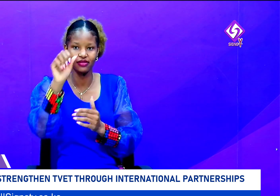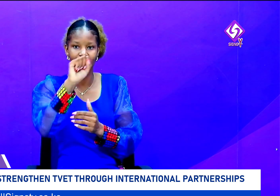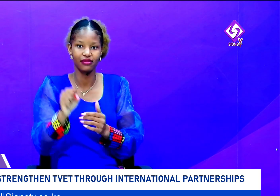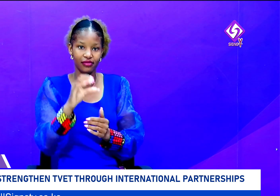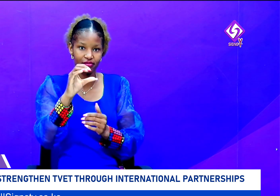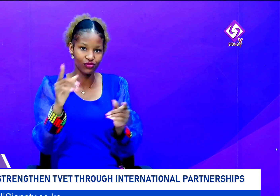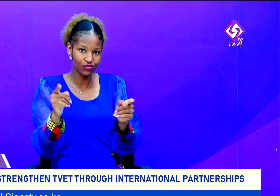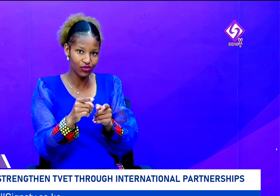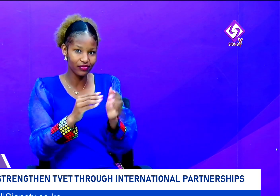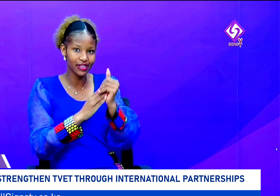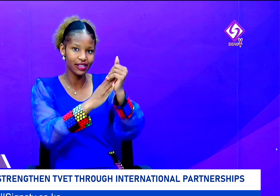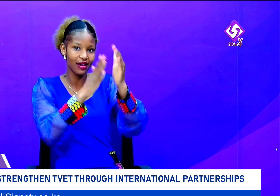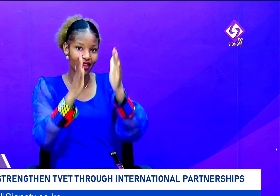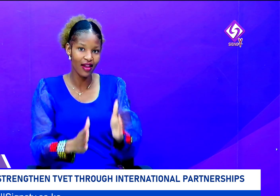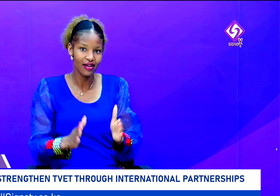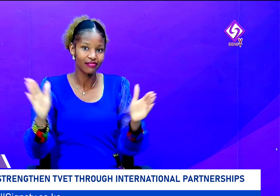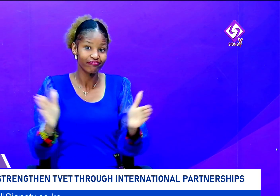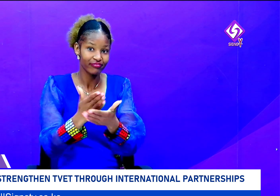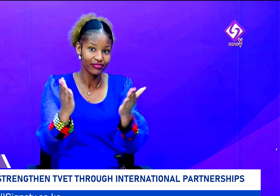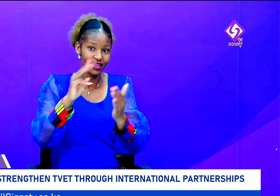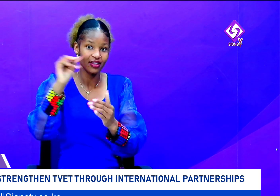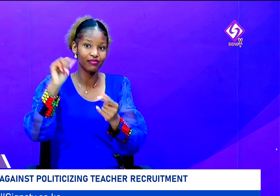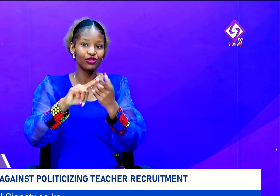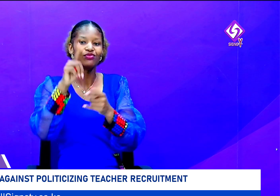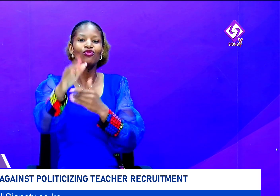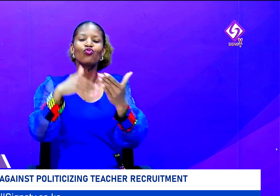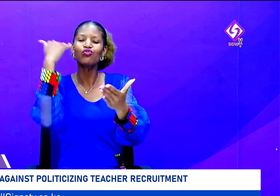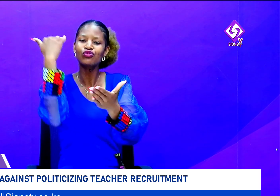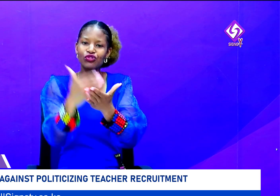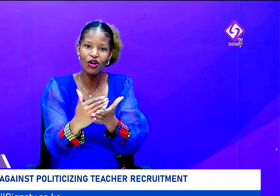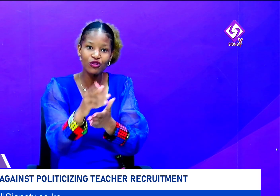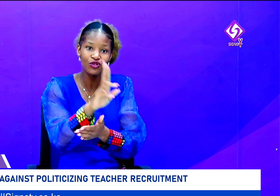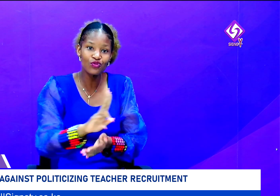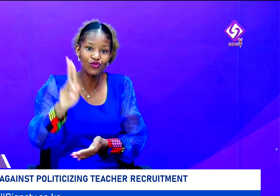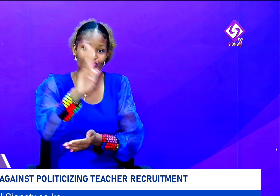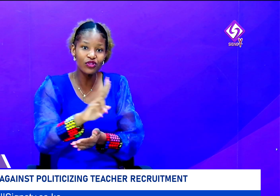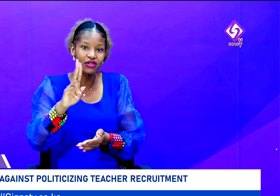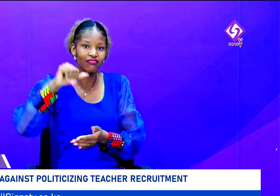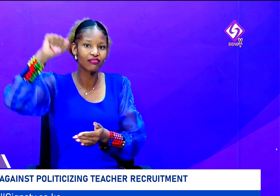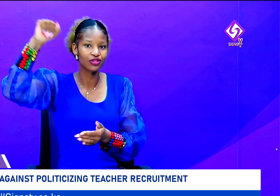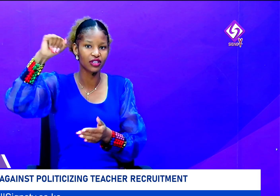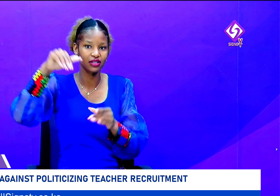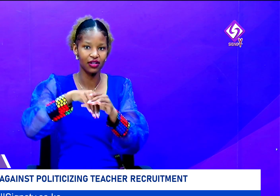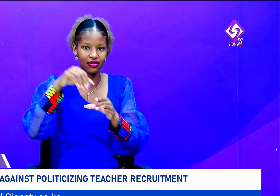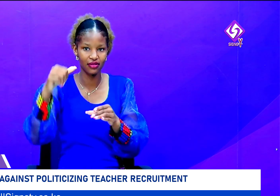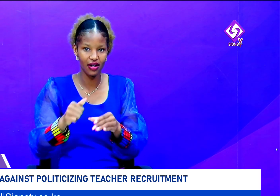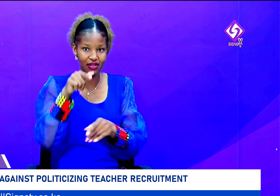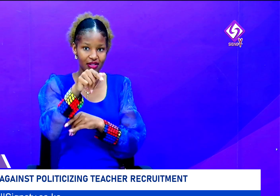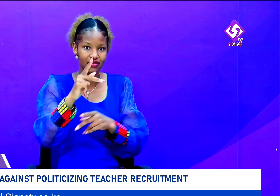Moving on, the Kenya National Union of Teachers, KNUT, has issued a stern warning to the new Teachers